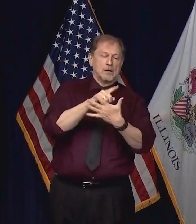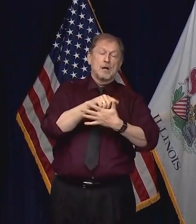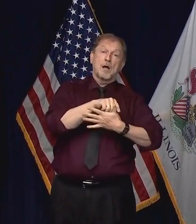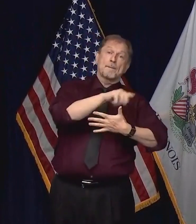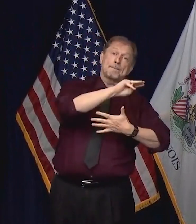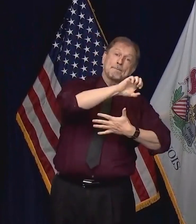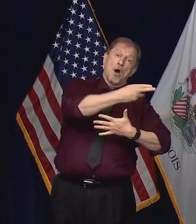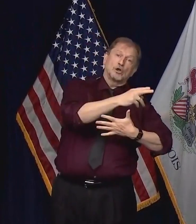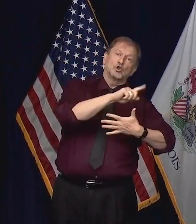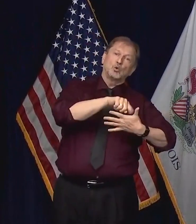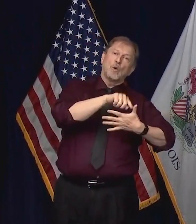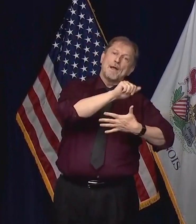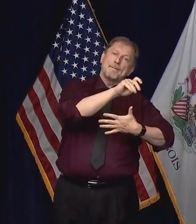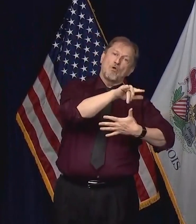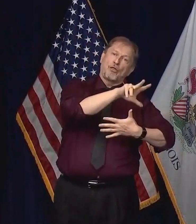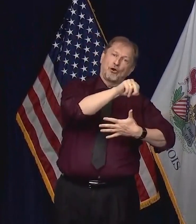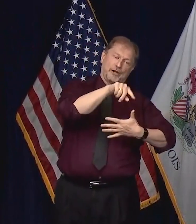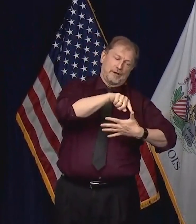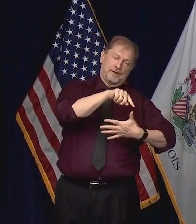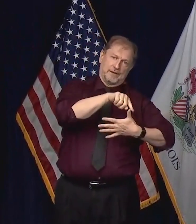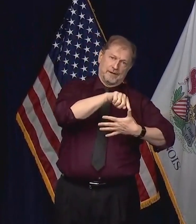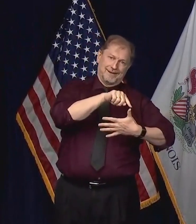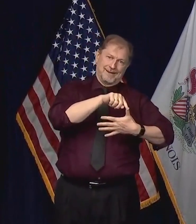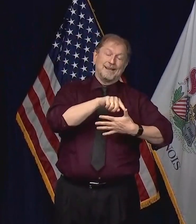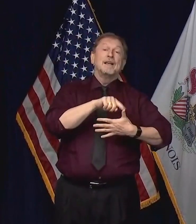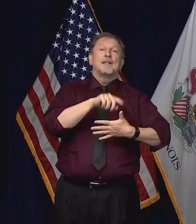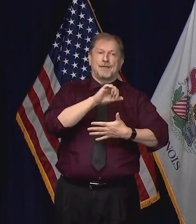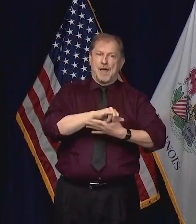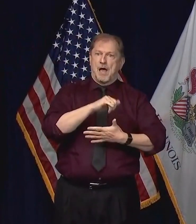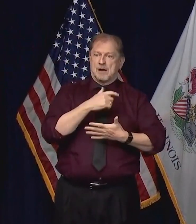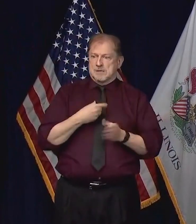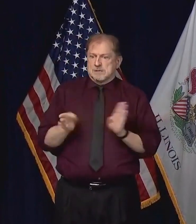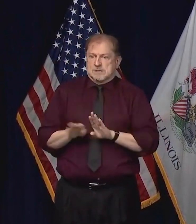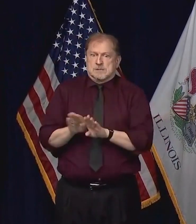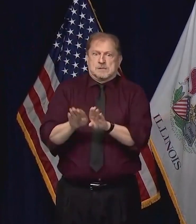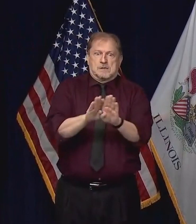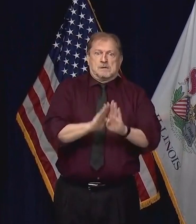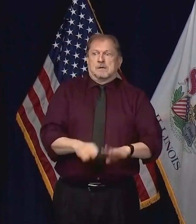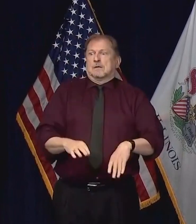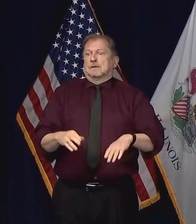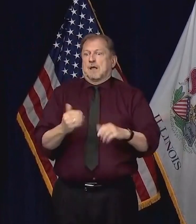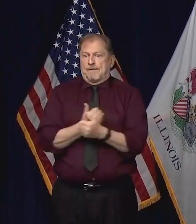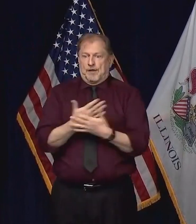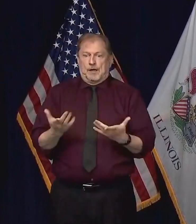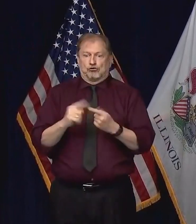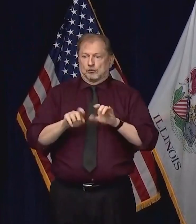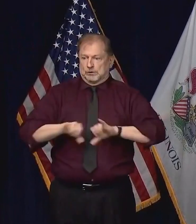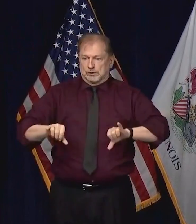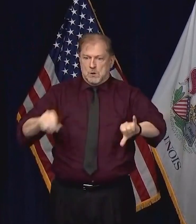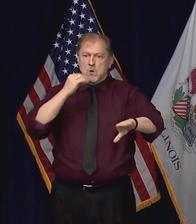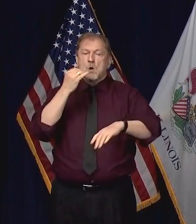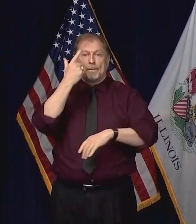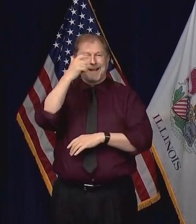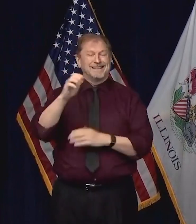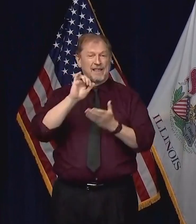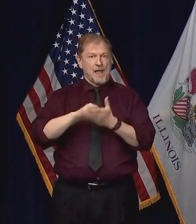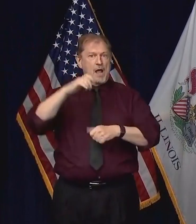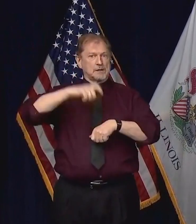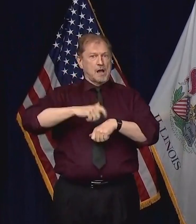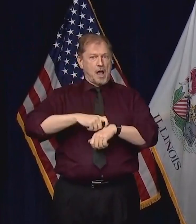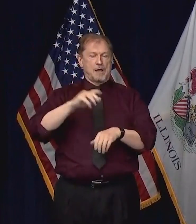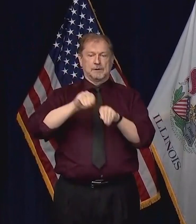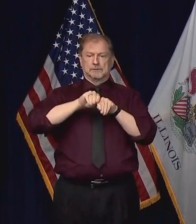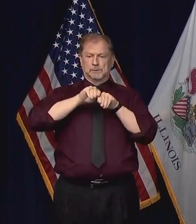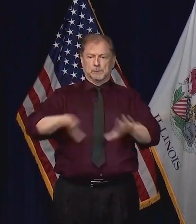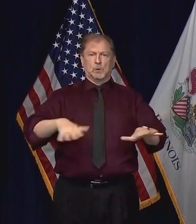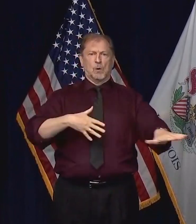30th, when Illinois moved to minimum essential operations to bend the curve, to curtail the rapid